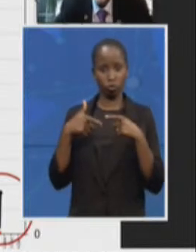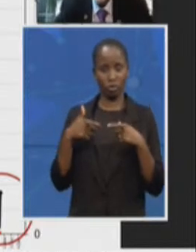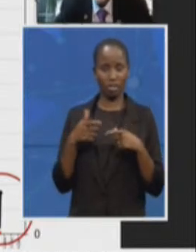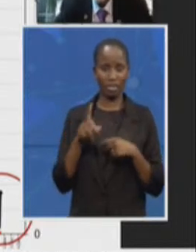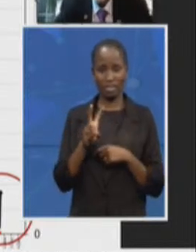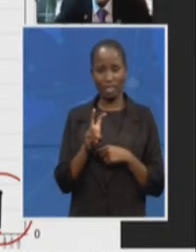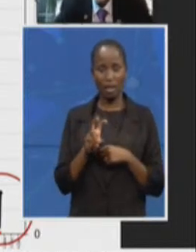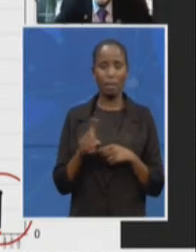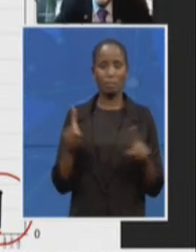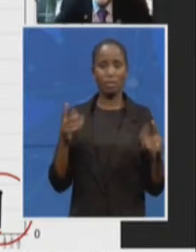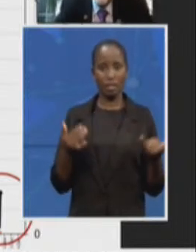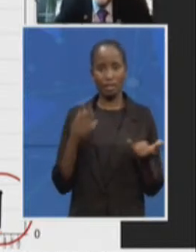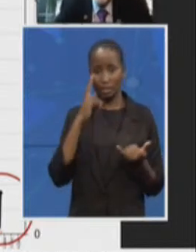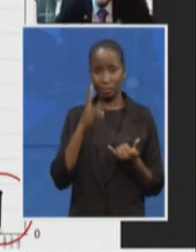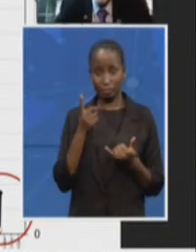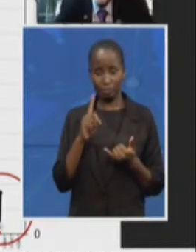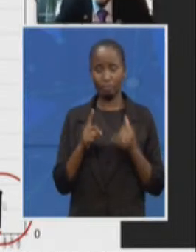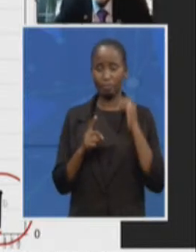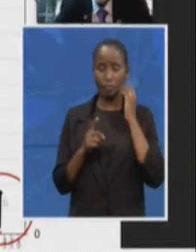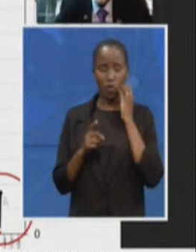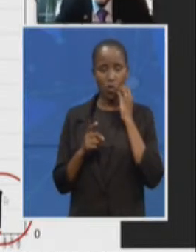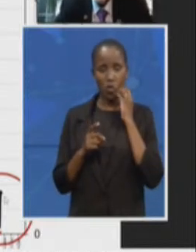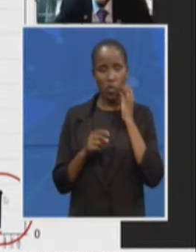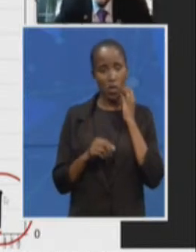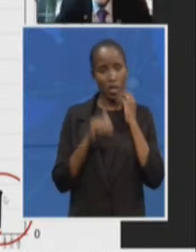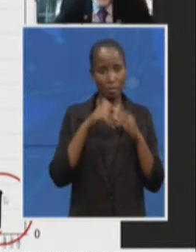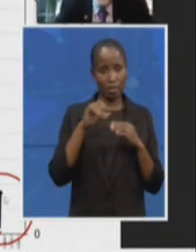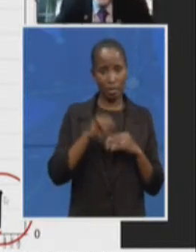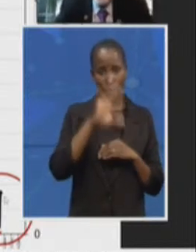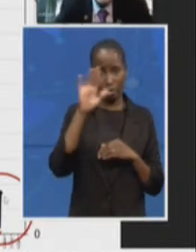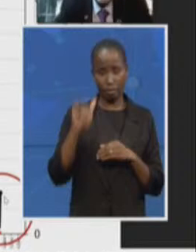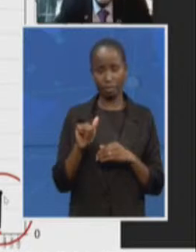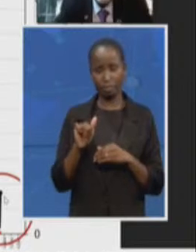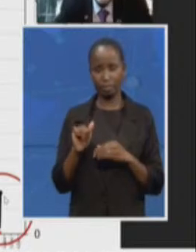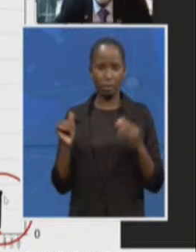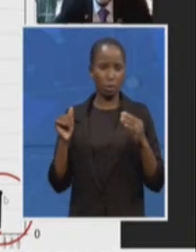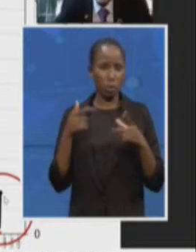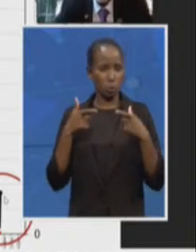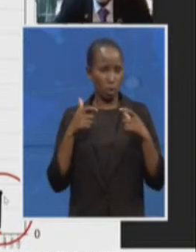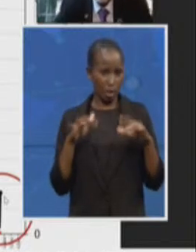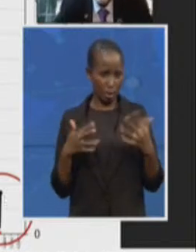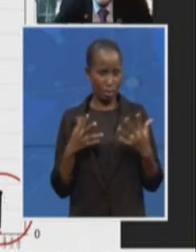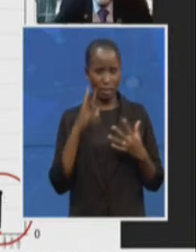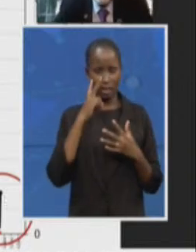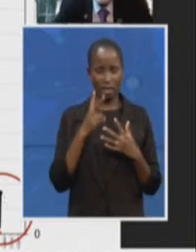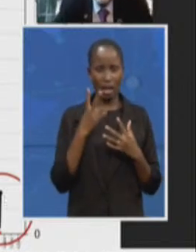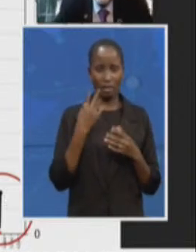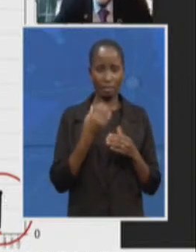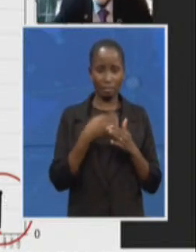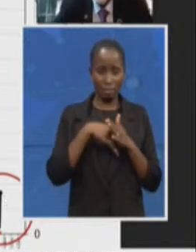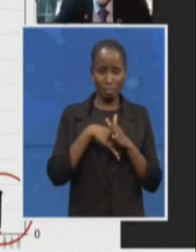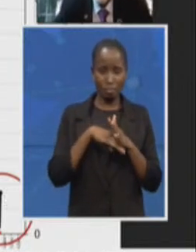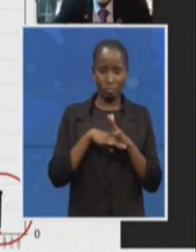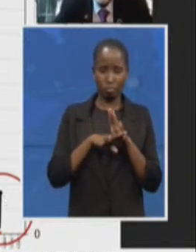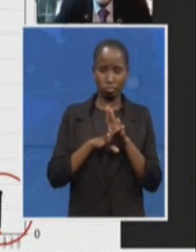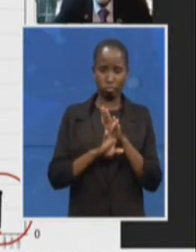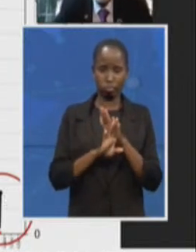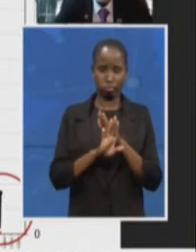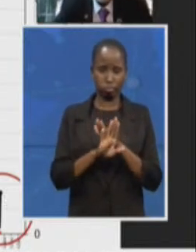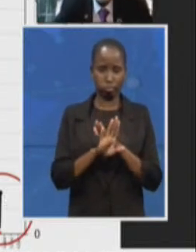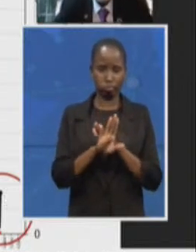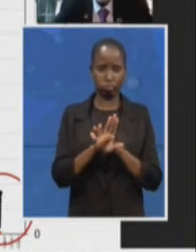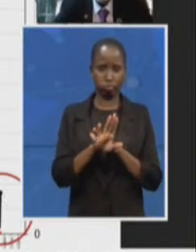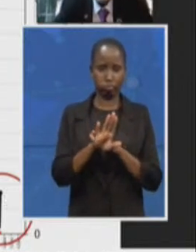Africa, what we are seeing now is a rapid rise in cases. And I think all of us have been quite amazed at